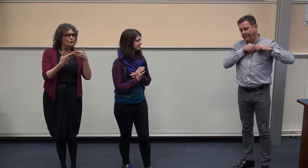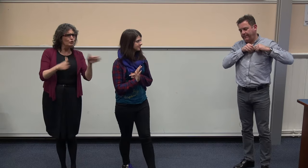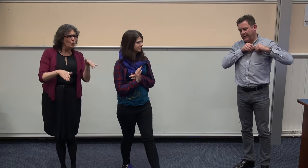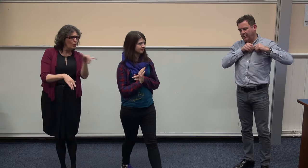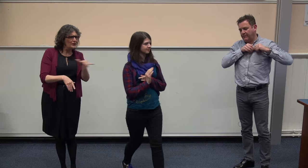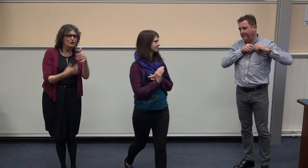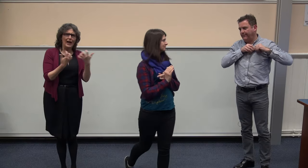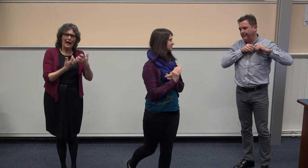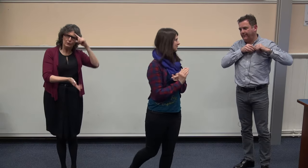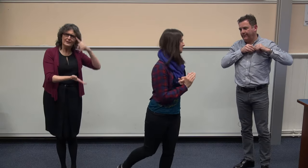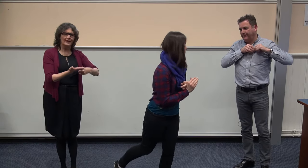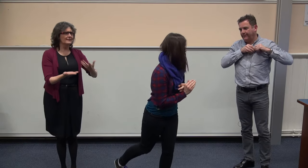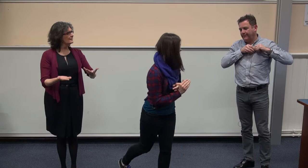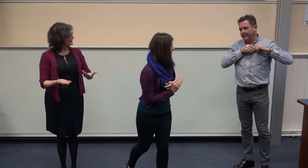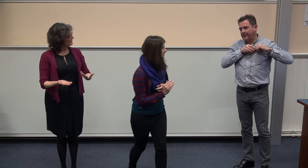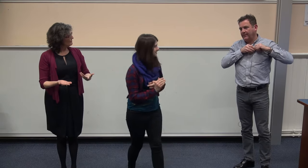I'm not.